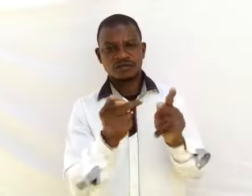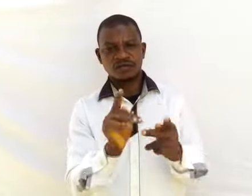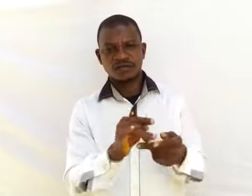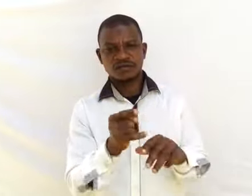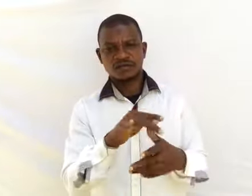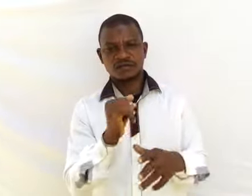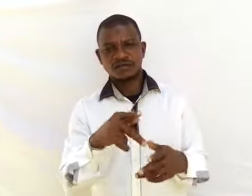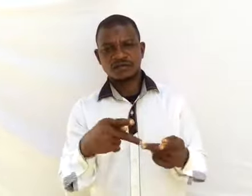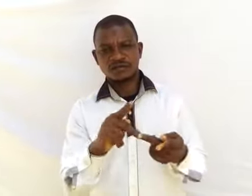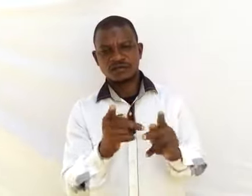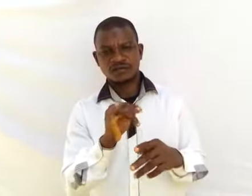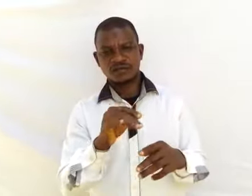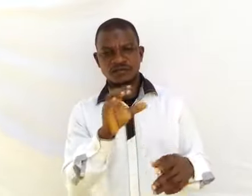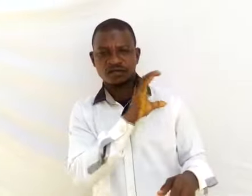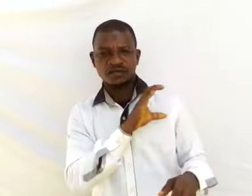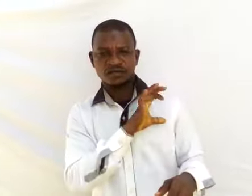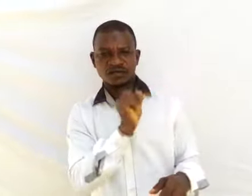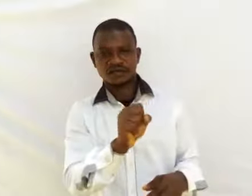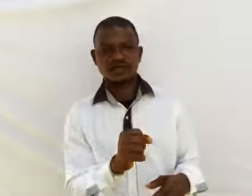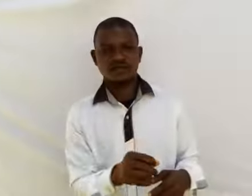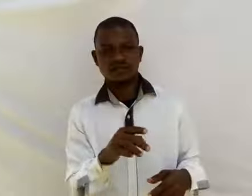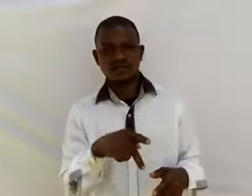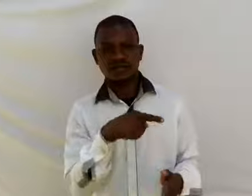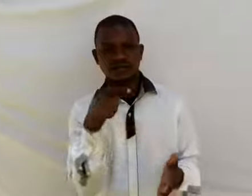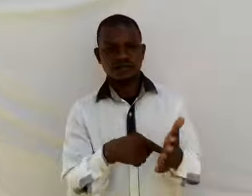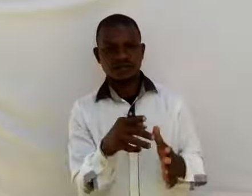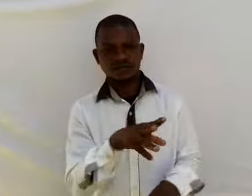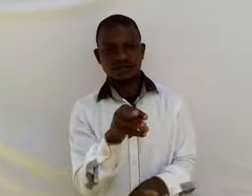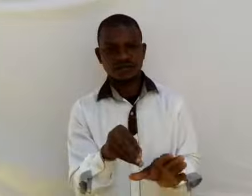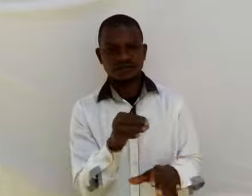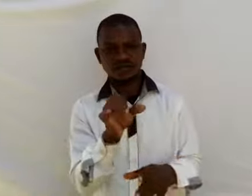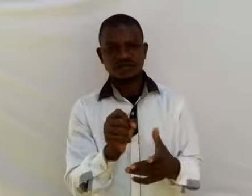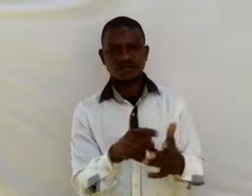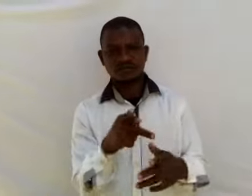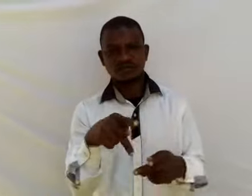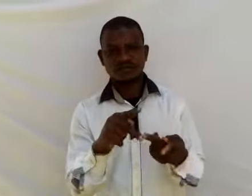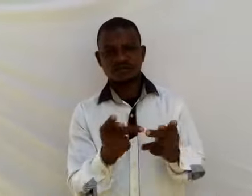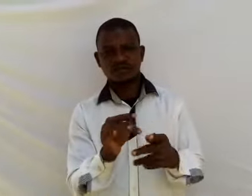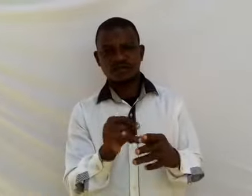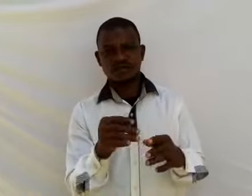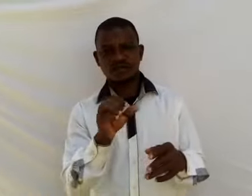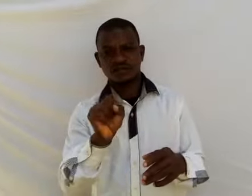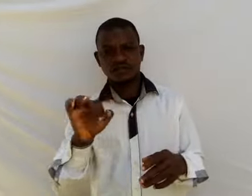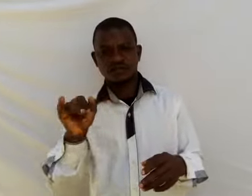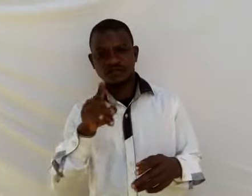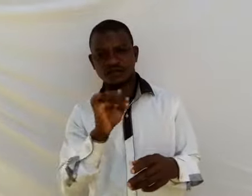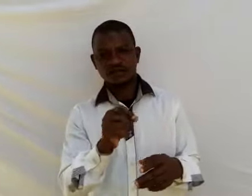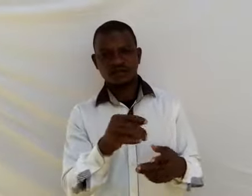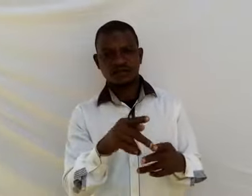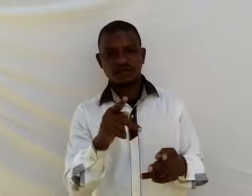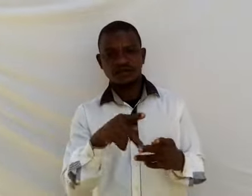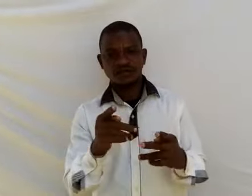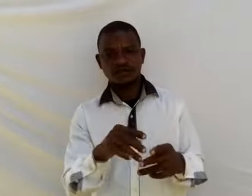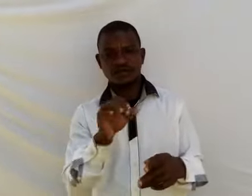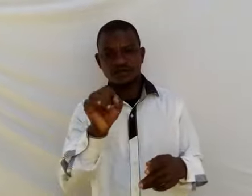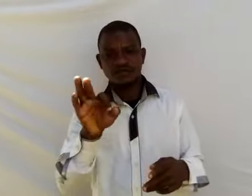Population characteristics. This includes population size, population frequency,